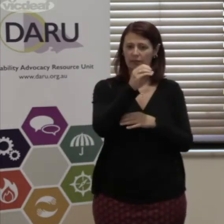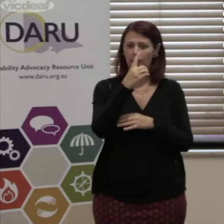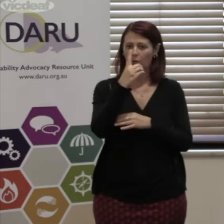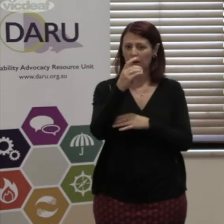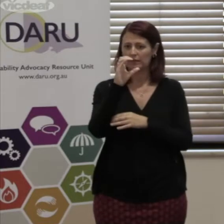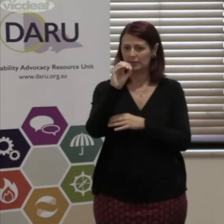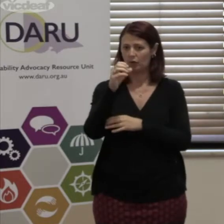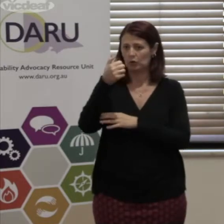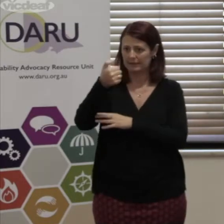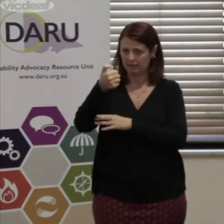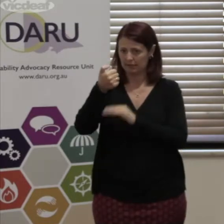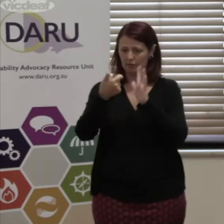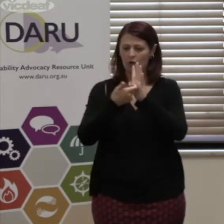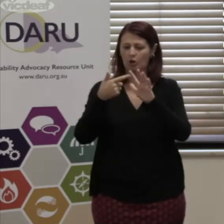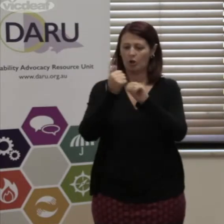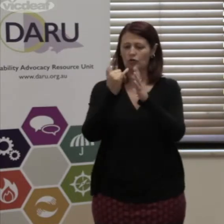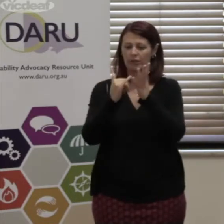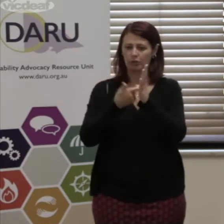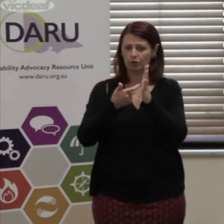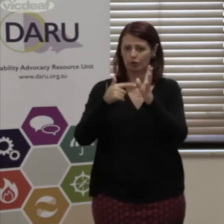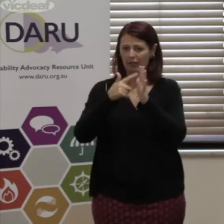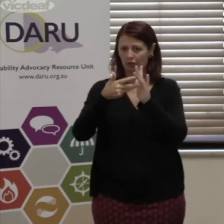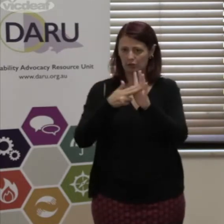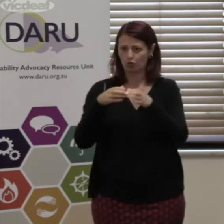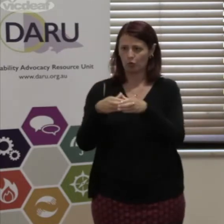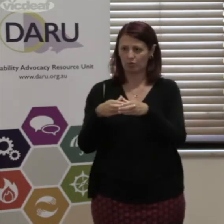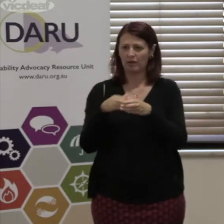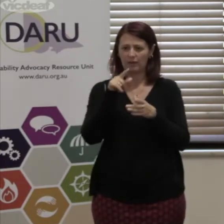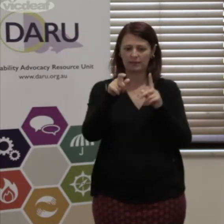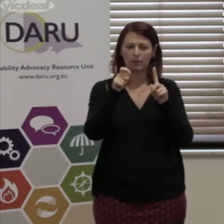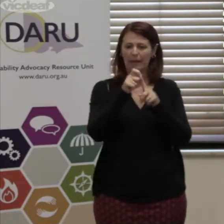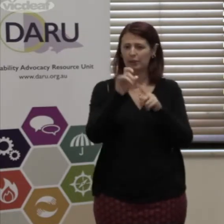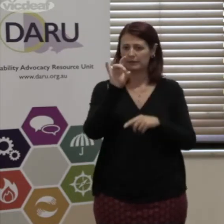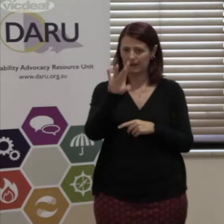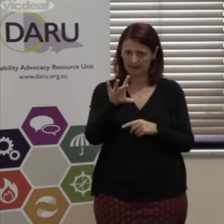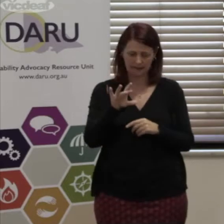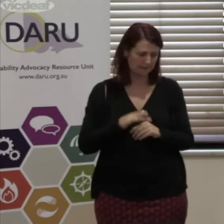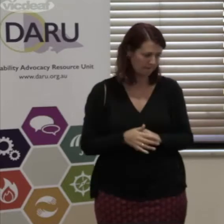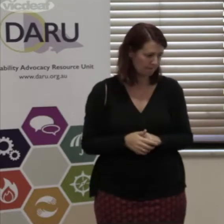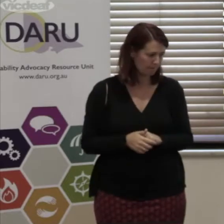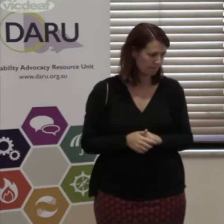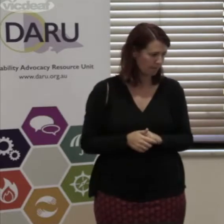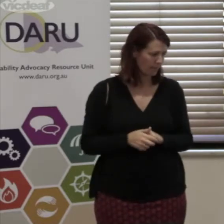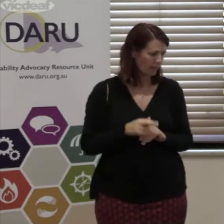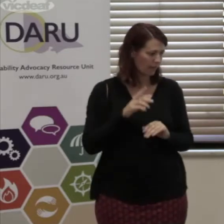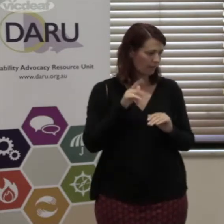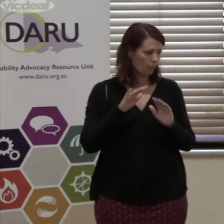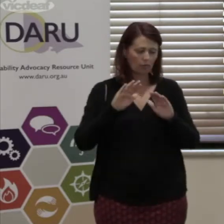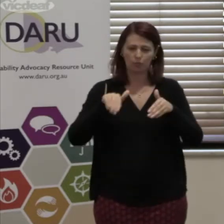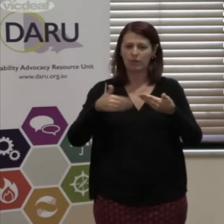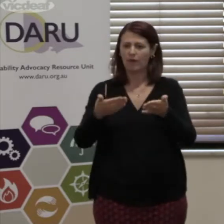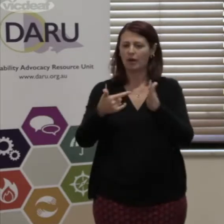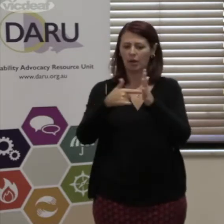0106 registration group, which is on page 10 of the provider